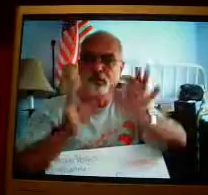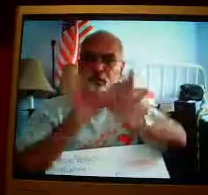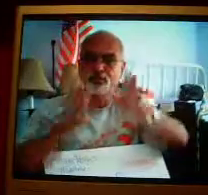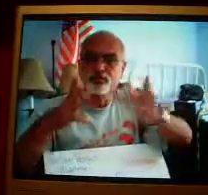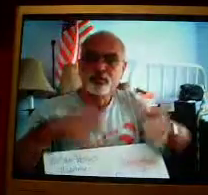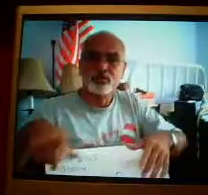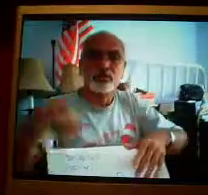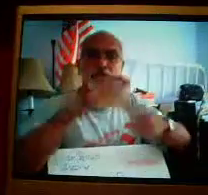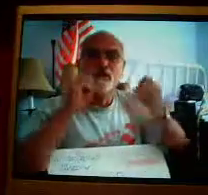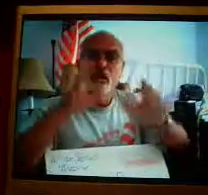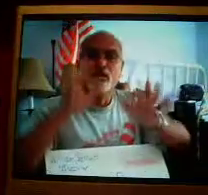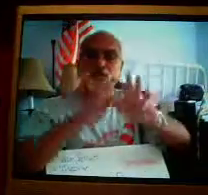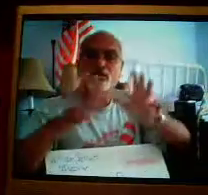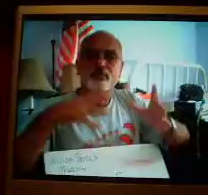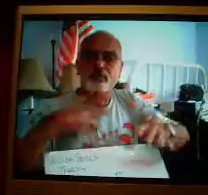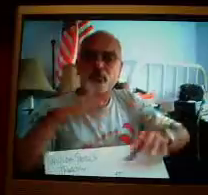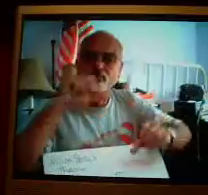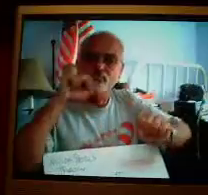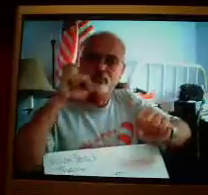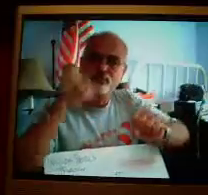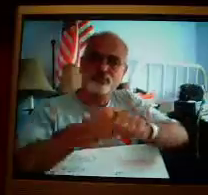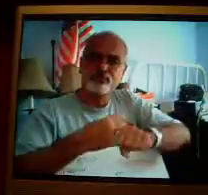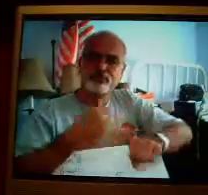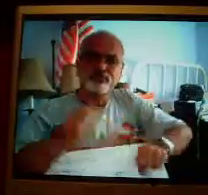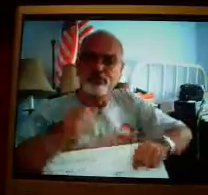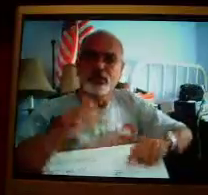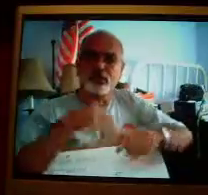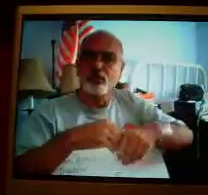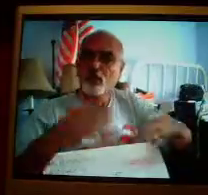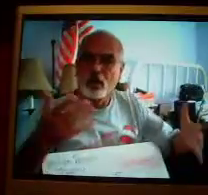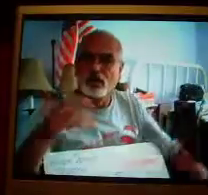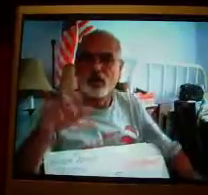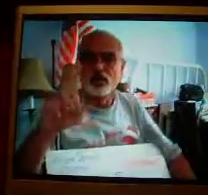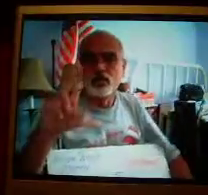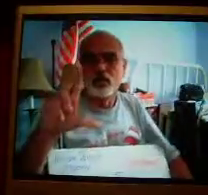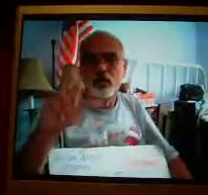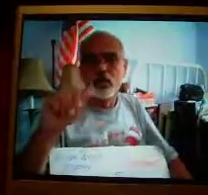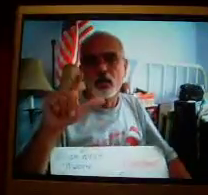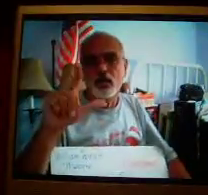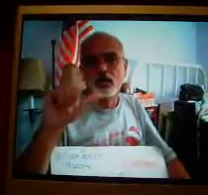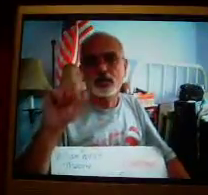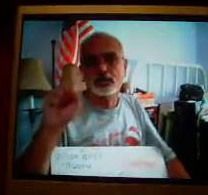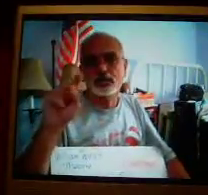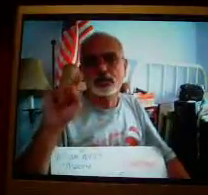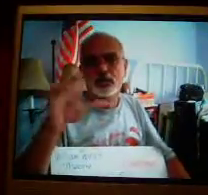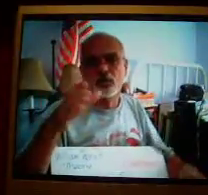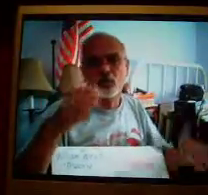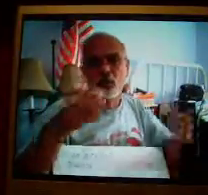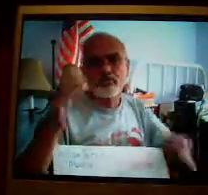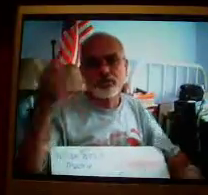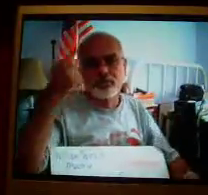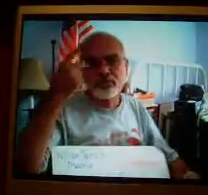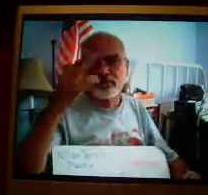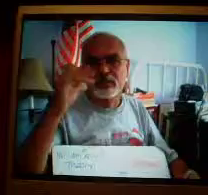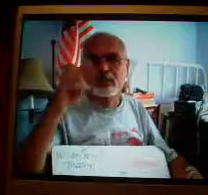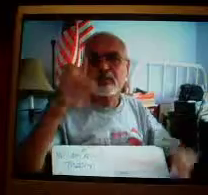degree in interpreting, you must interpret. And then what happens when you're stuck? You're back to the dualistic